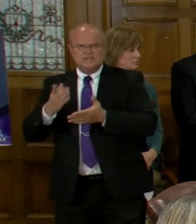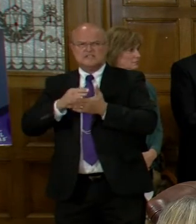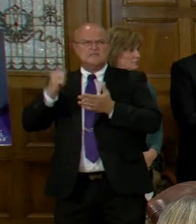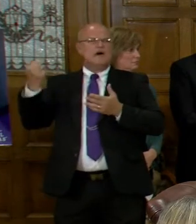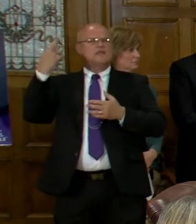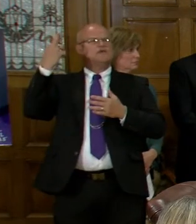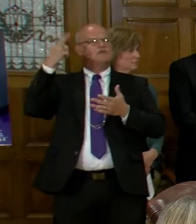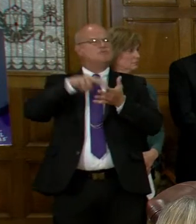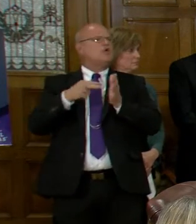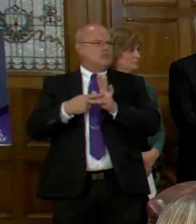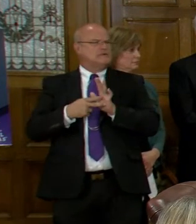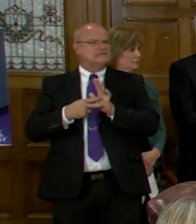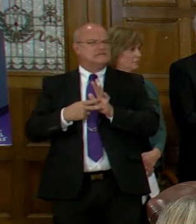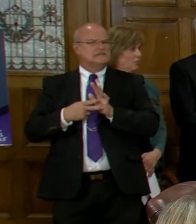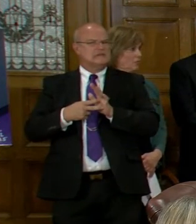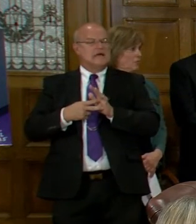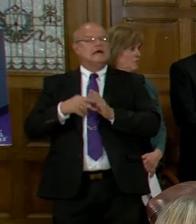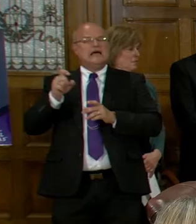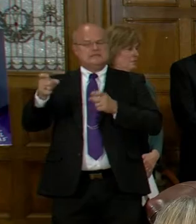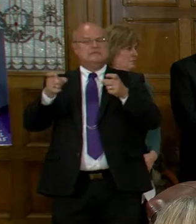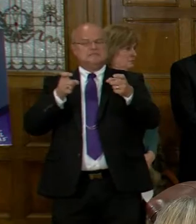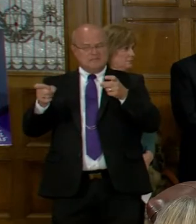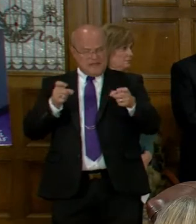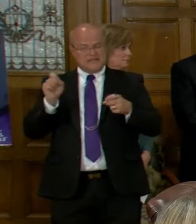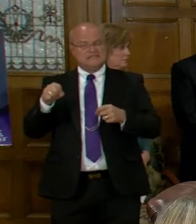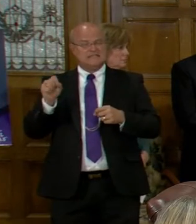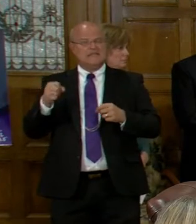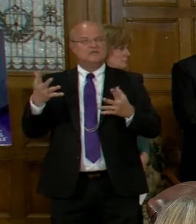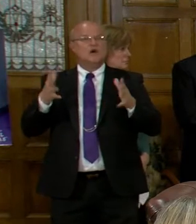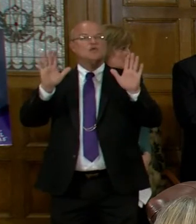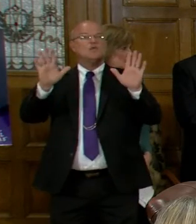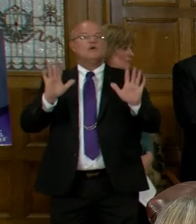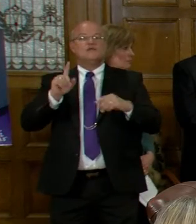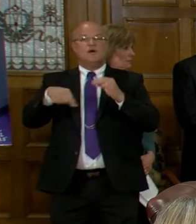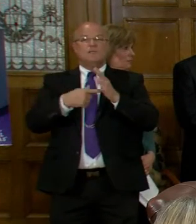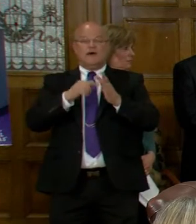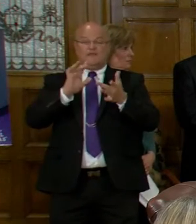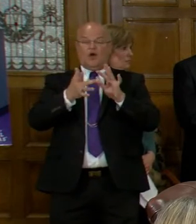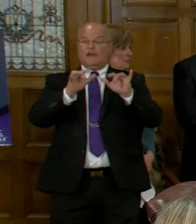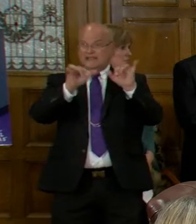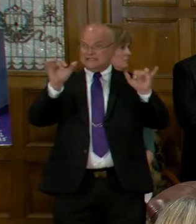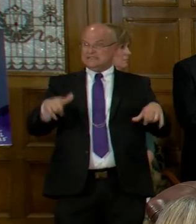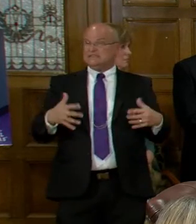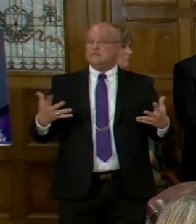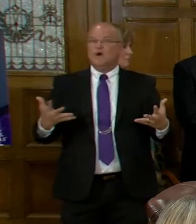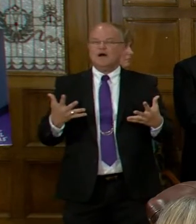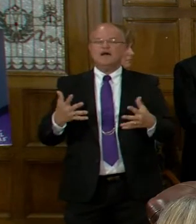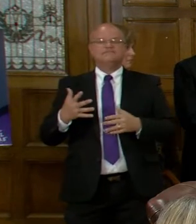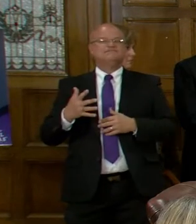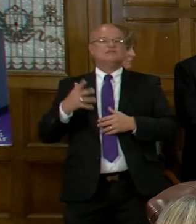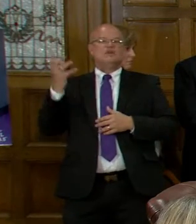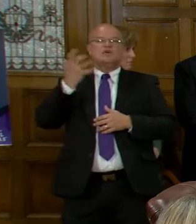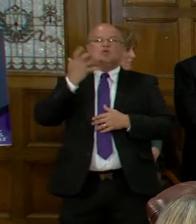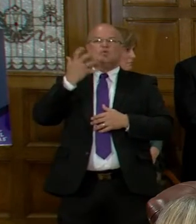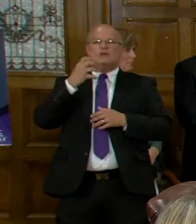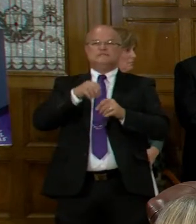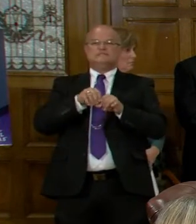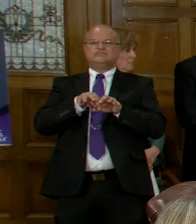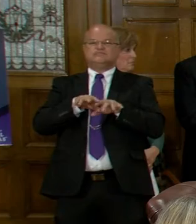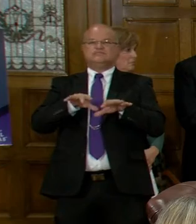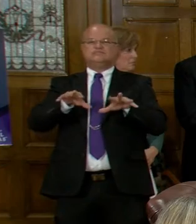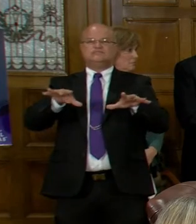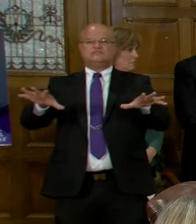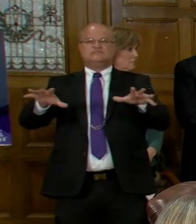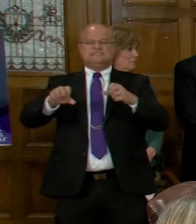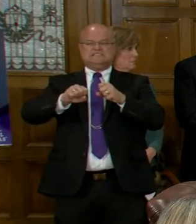other purpose. And so that has to be managed. What's wonderful about the online system is that there's great capacity. Let's see how